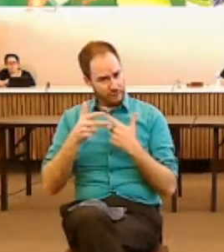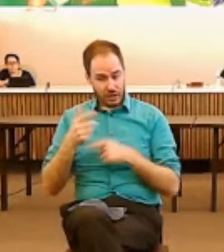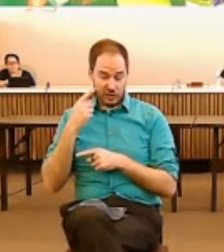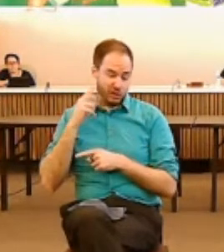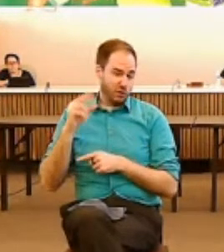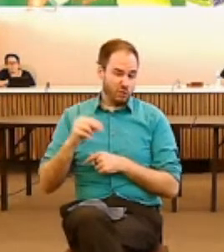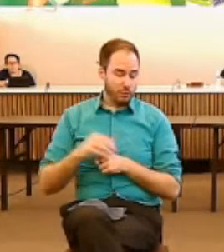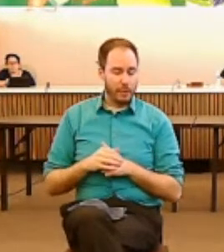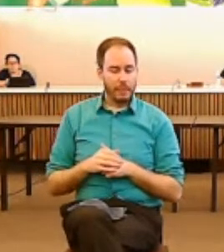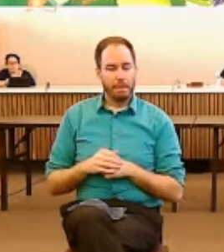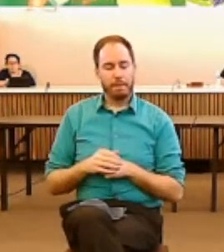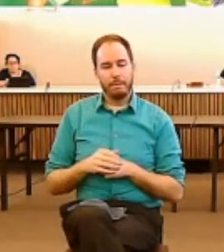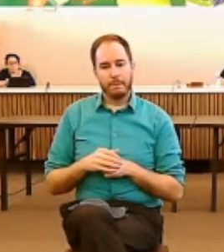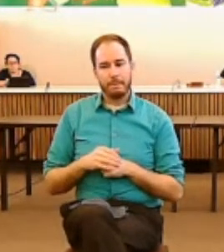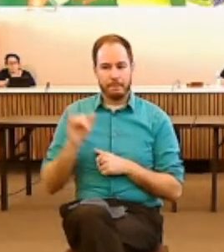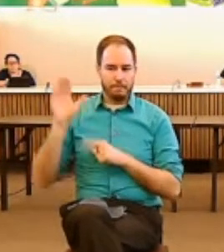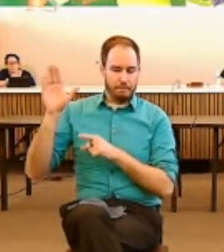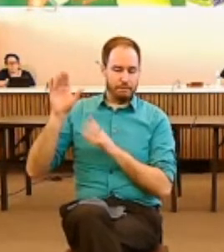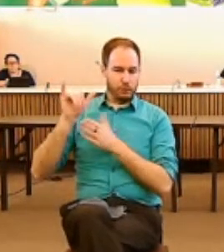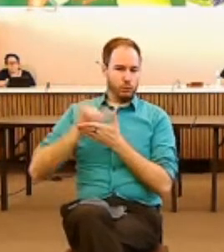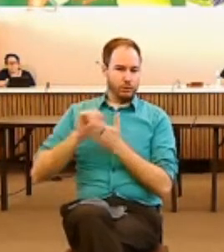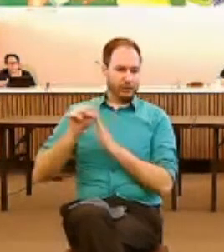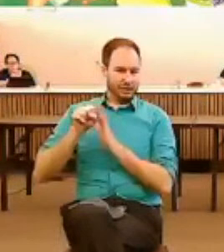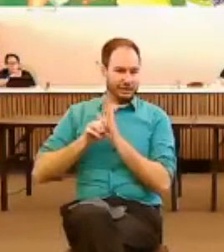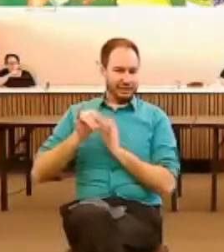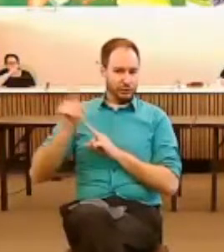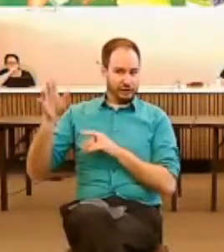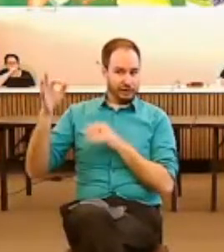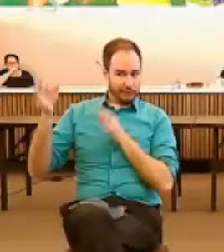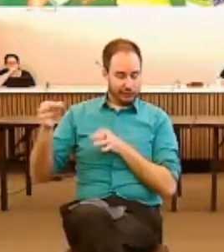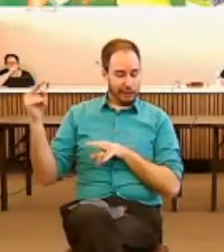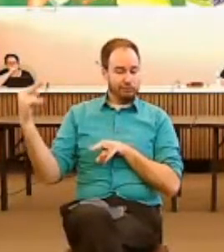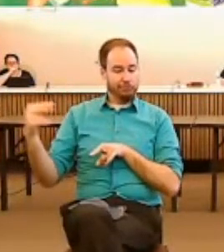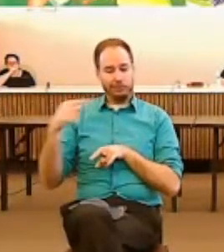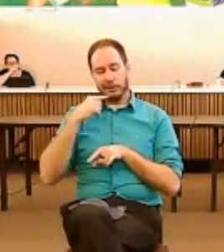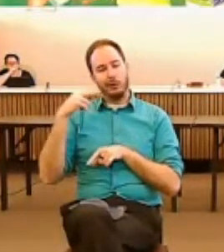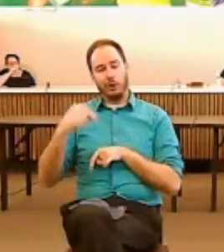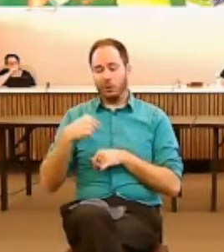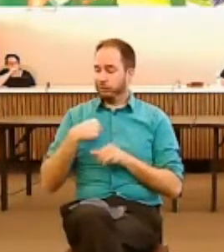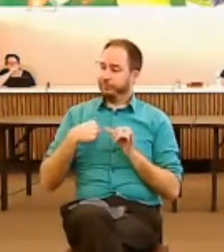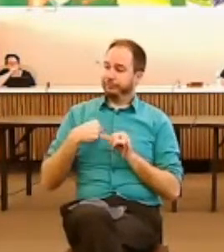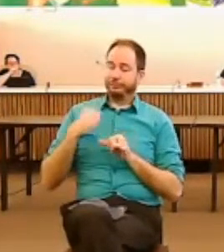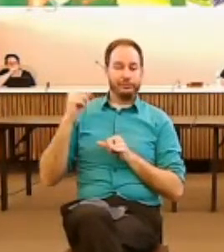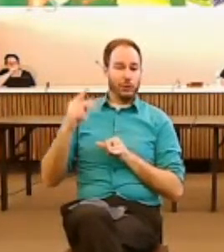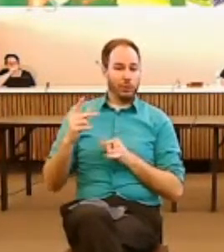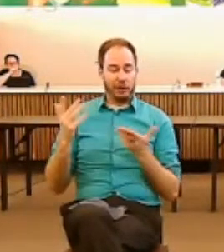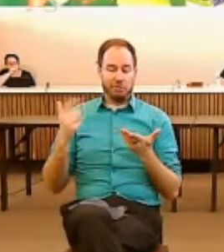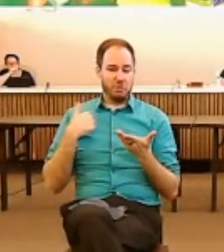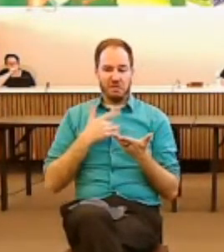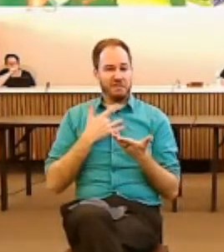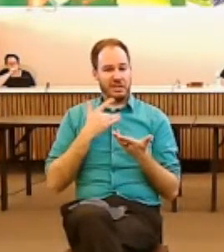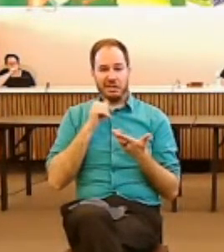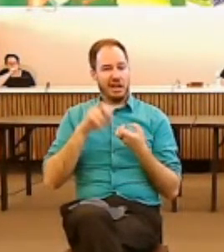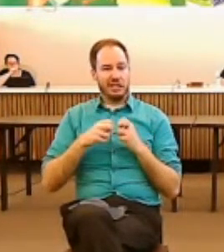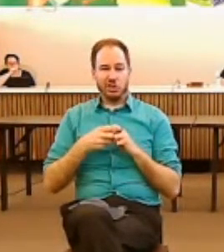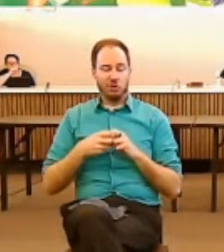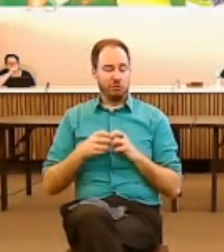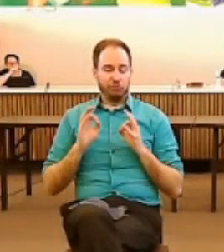And again, ultimately, that's the New York State DOT's decision, not ours. In their opinion, it's not an issue.